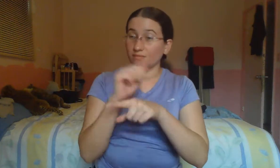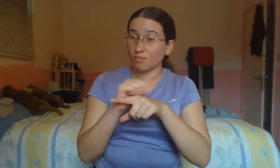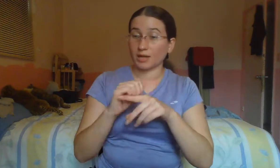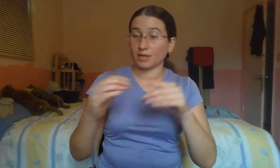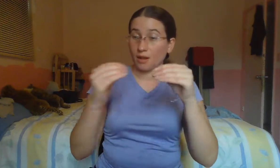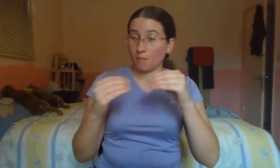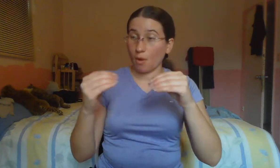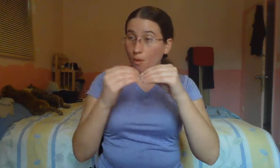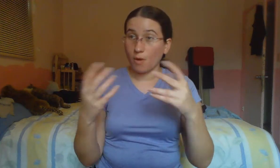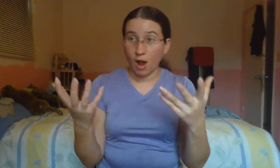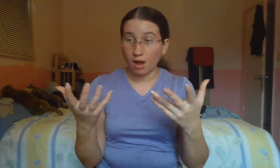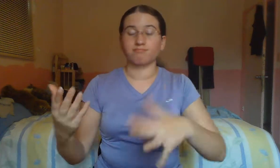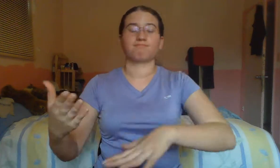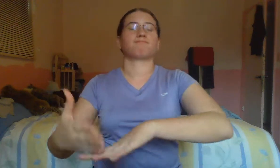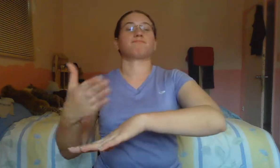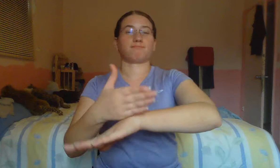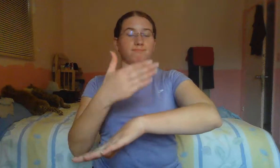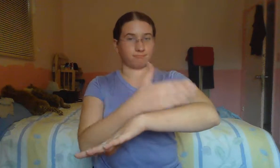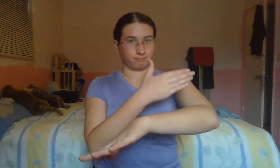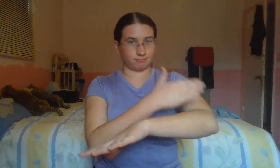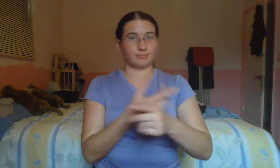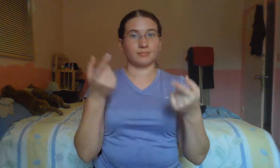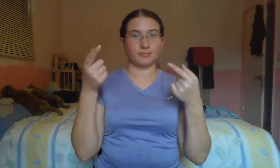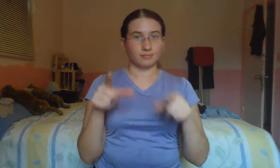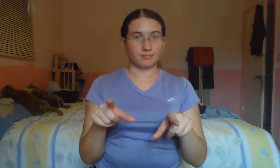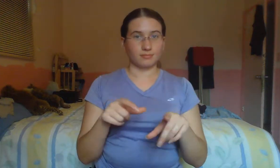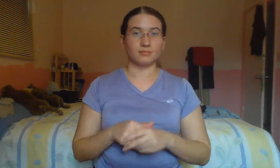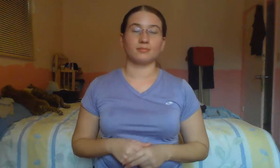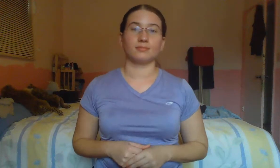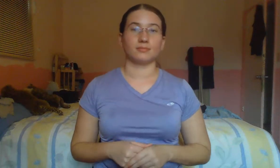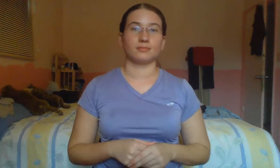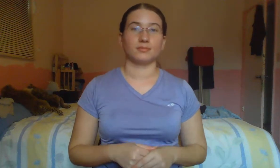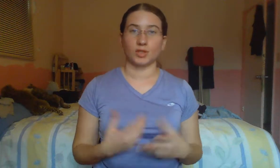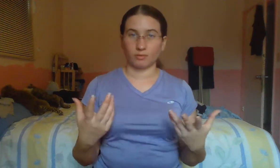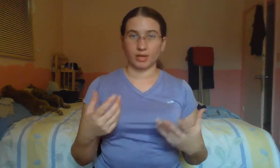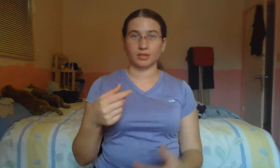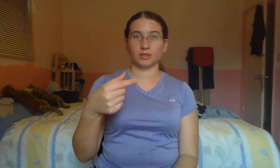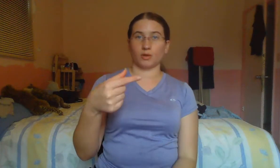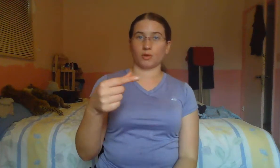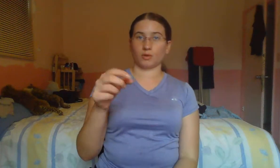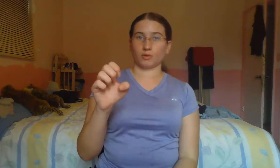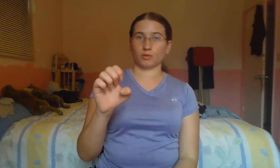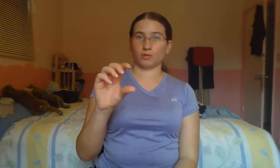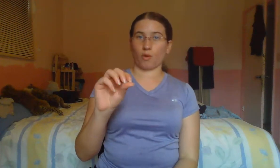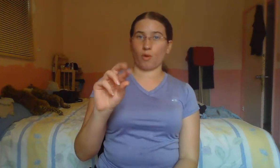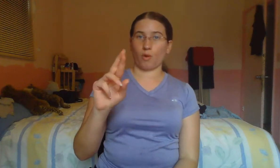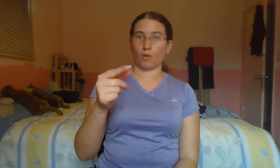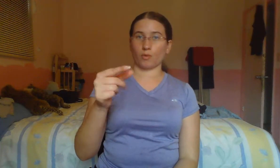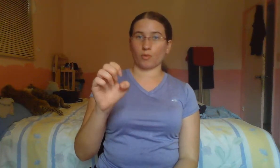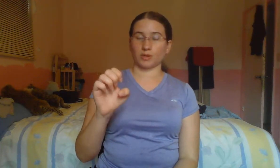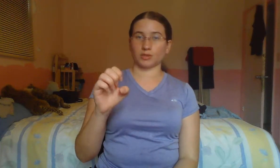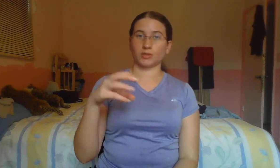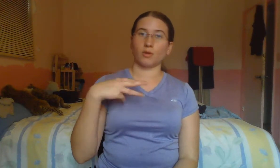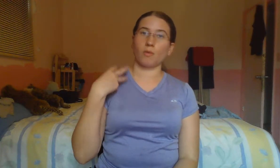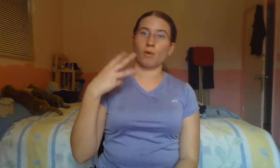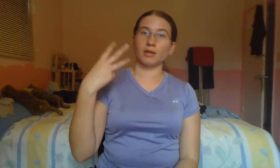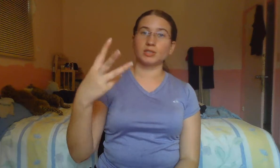get at it, okay? So I thought, well, we've read George Washington's socks, right? And we annotated